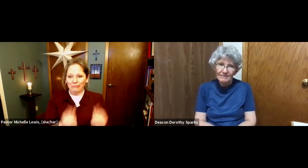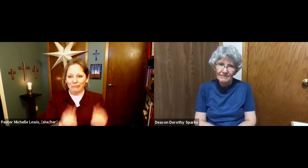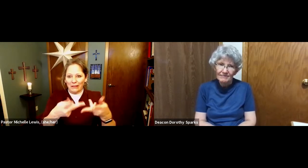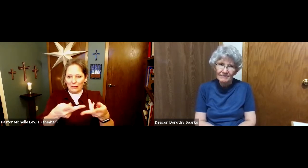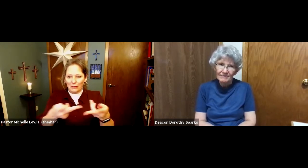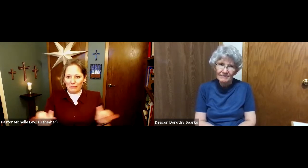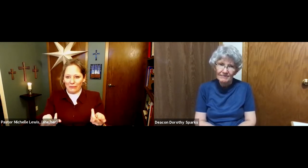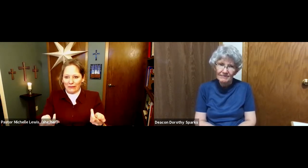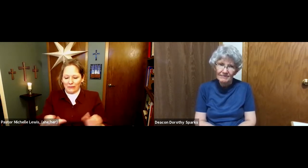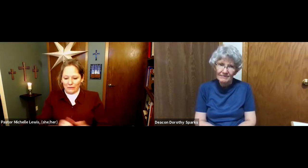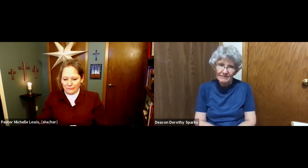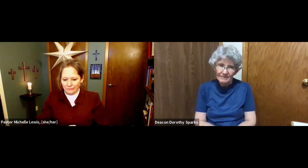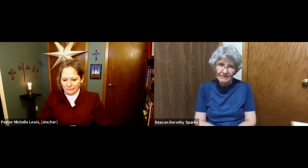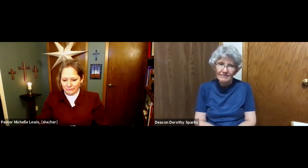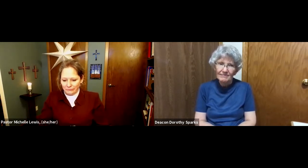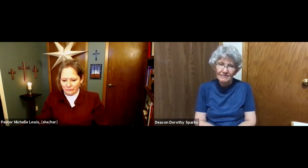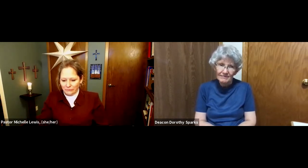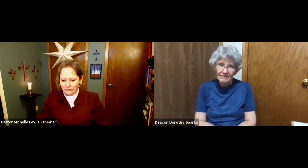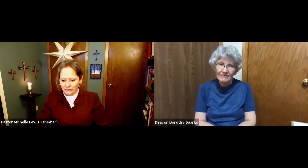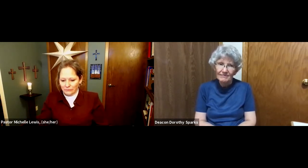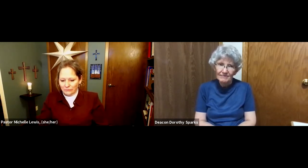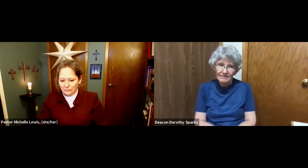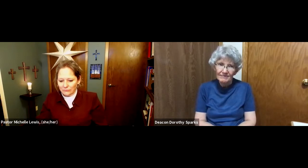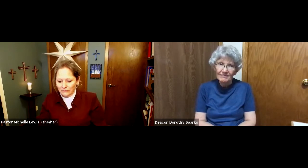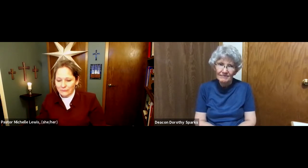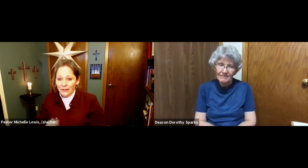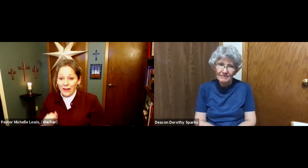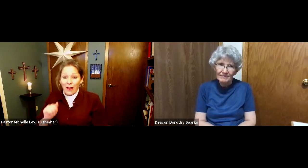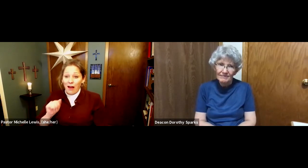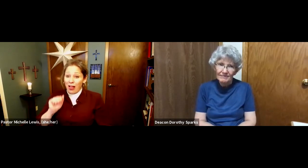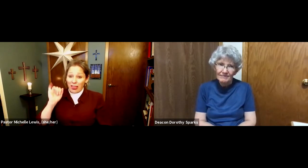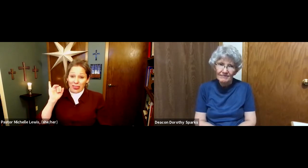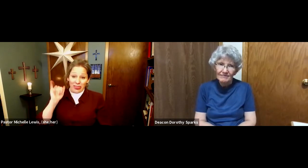of names and a lot of places.